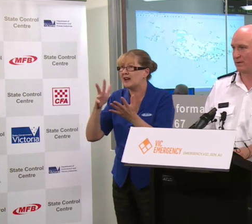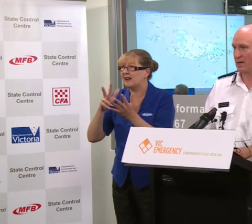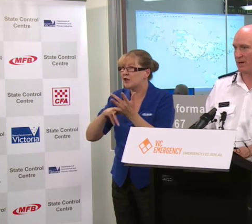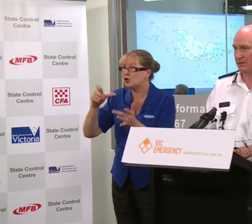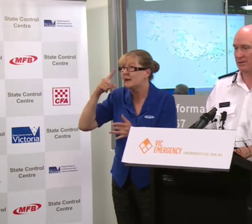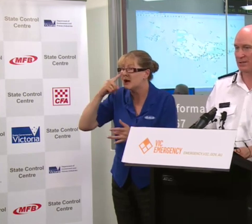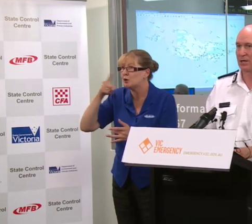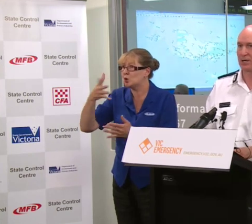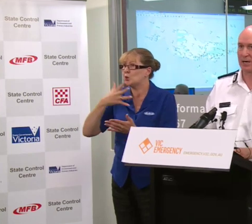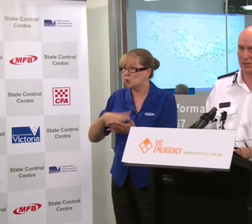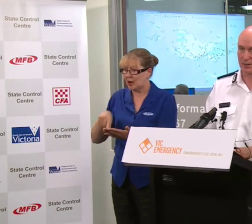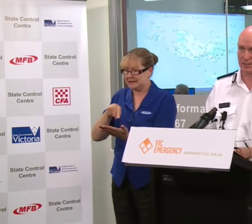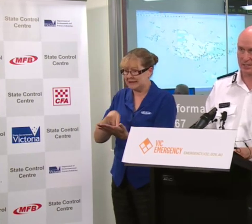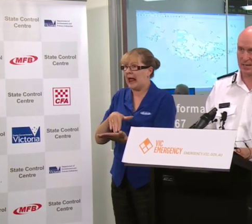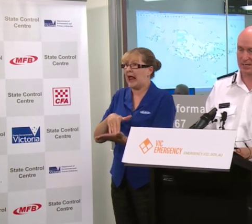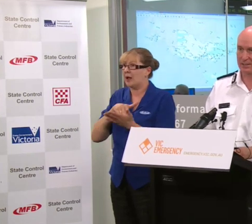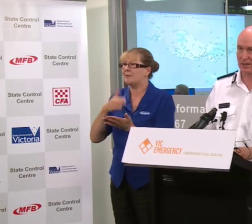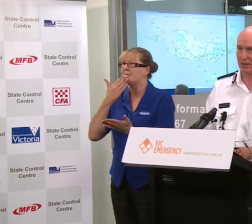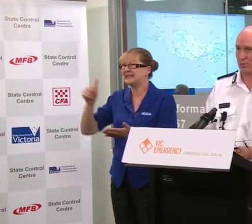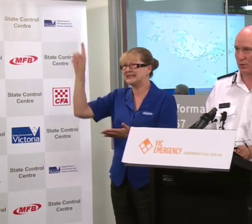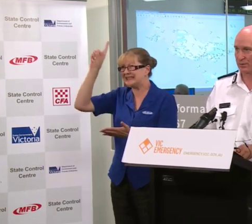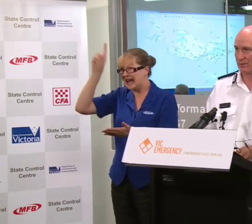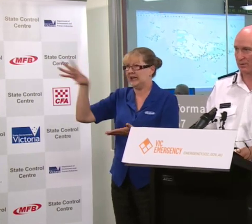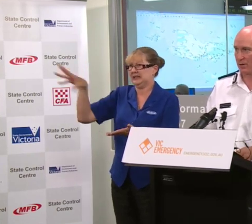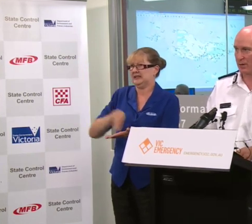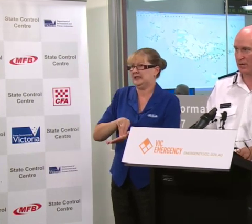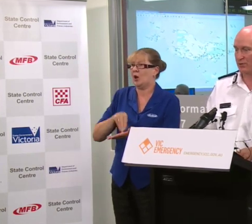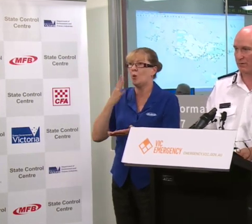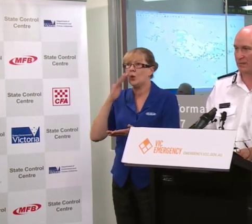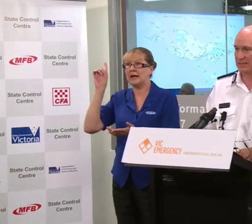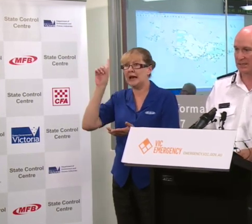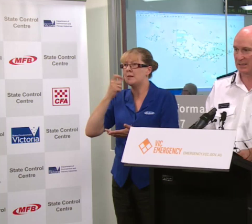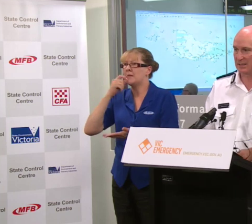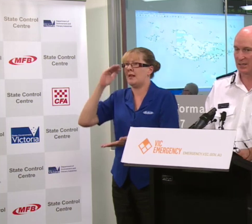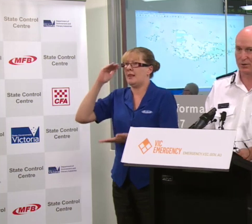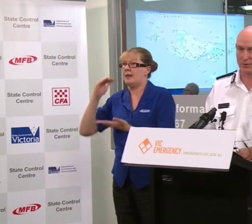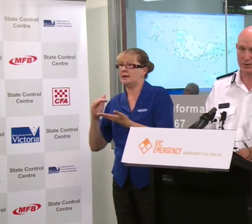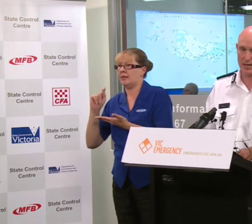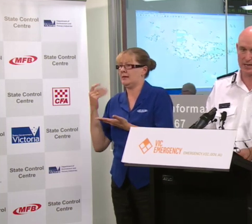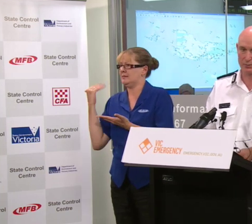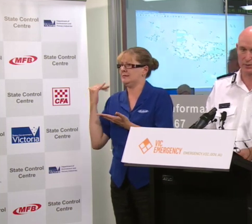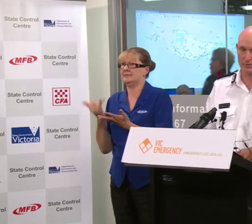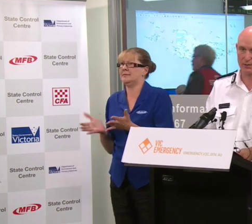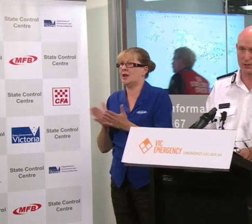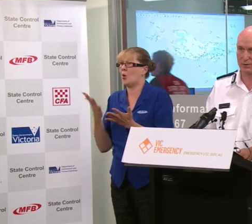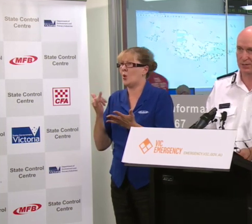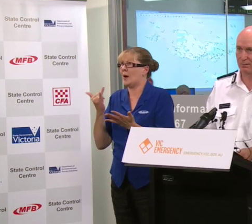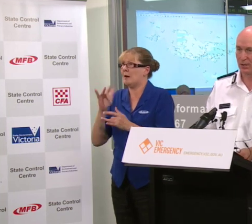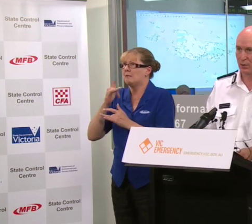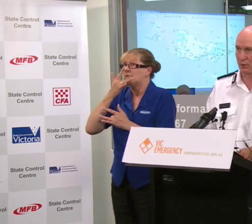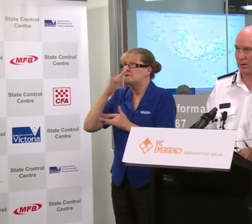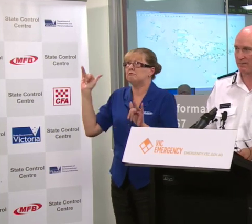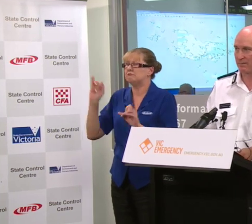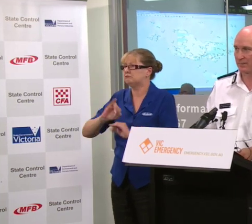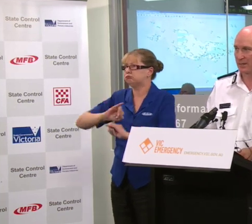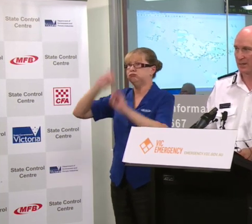of methods, download it today, download it whilst the fire danger is of a lesser need, not on the days where it's severe, extreme,